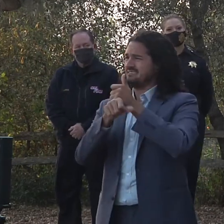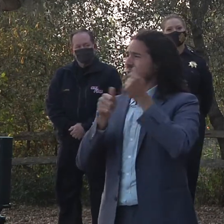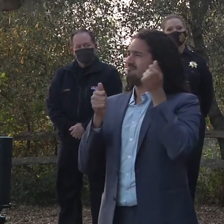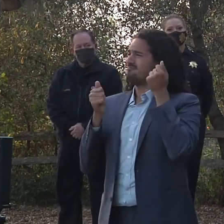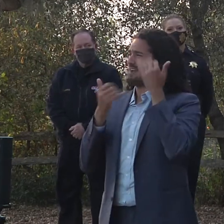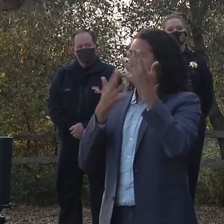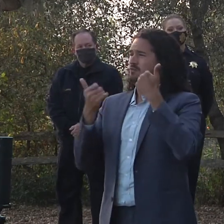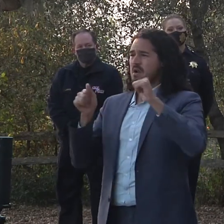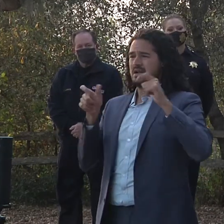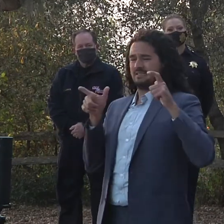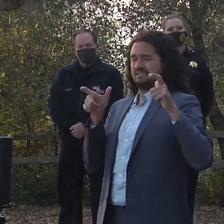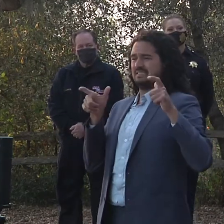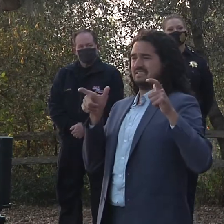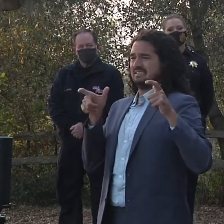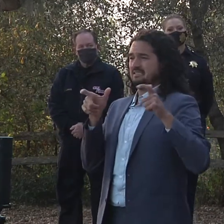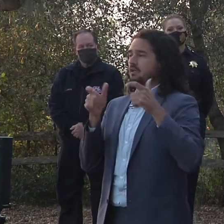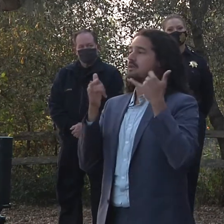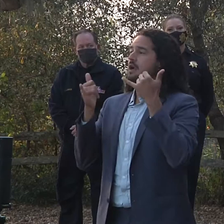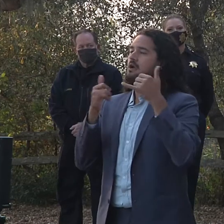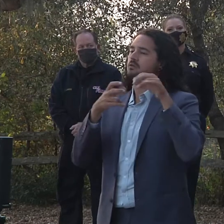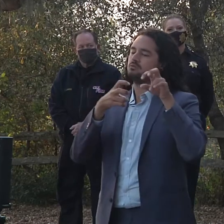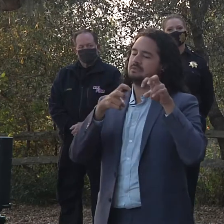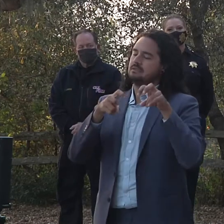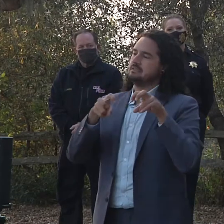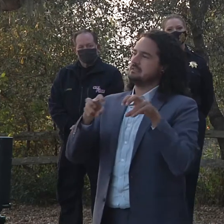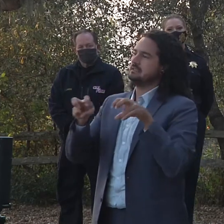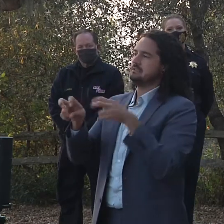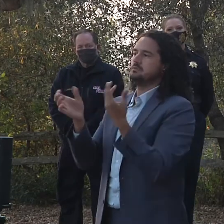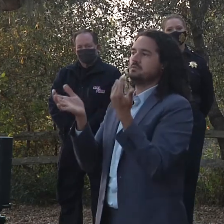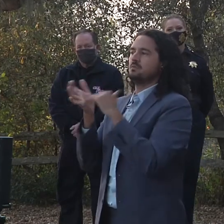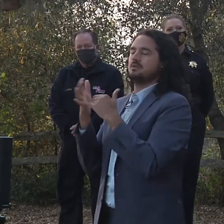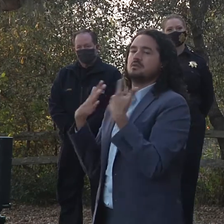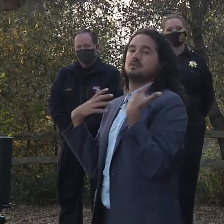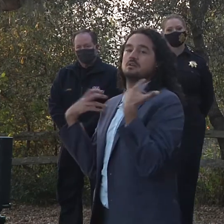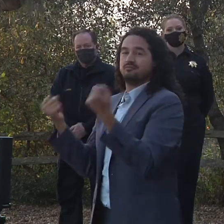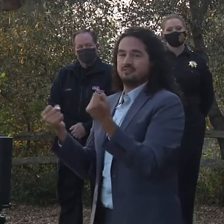and what the community needs for as far as resources. So with that, everyone